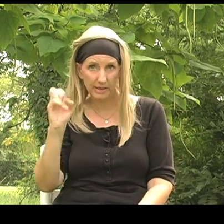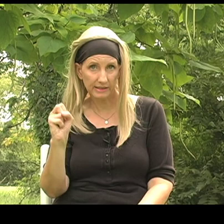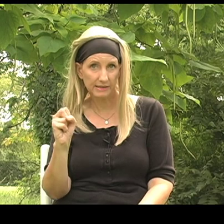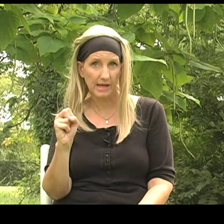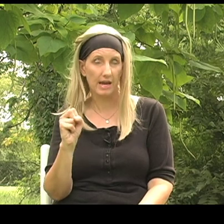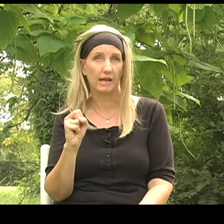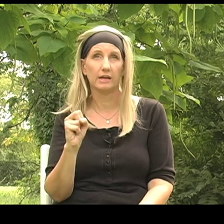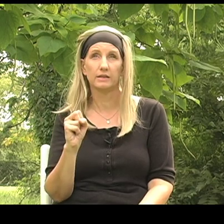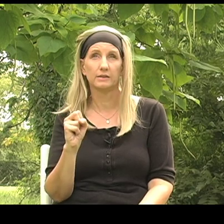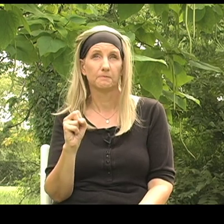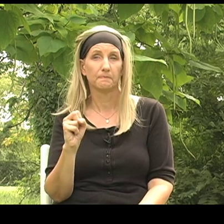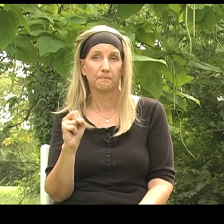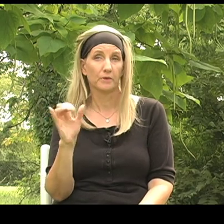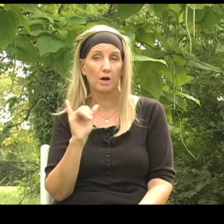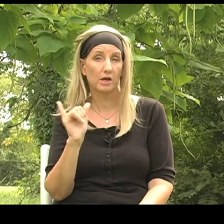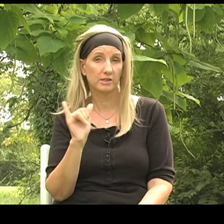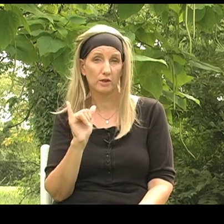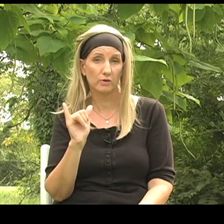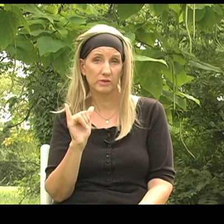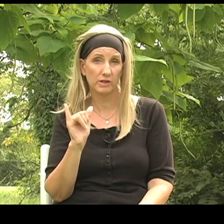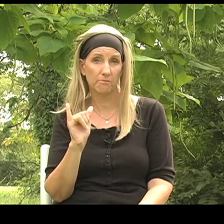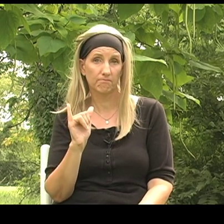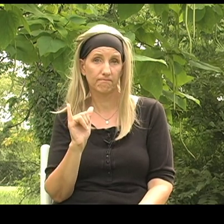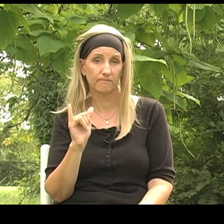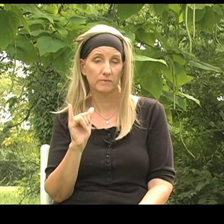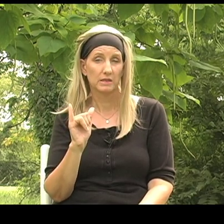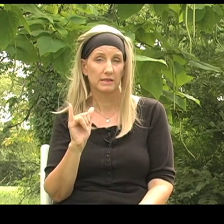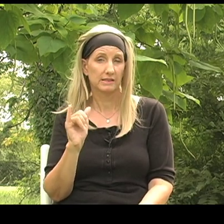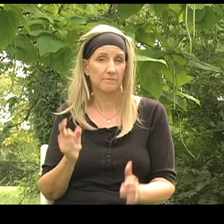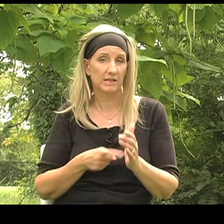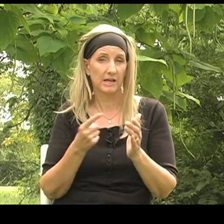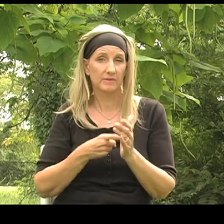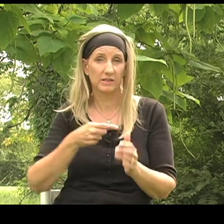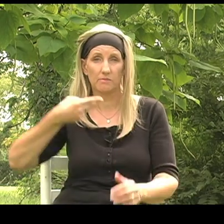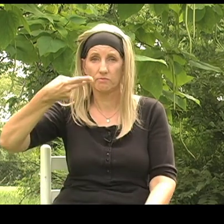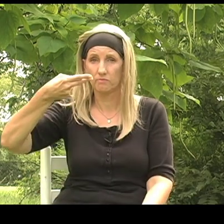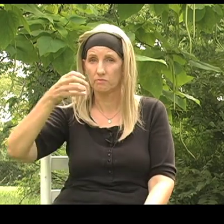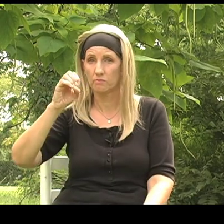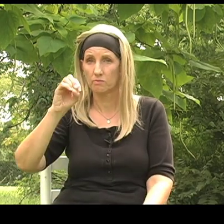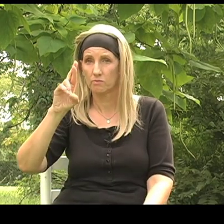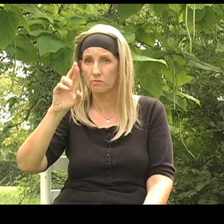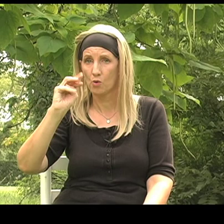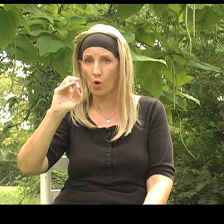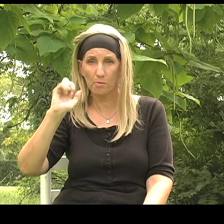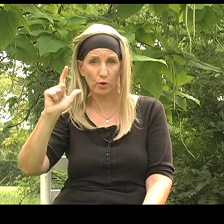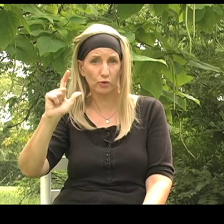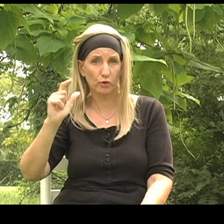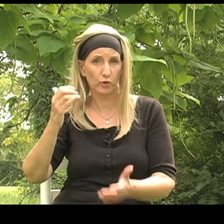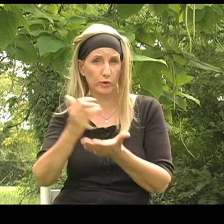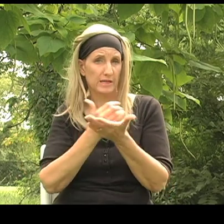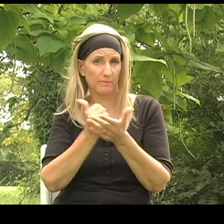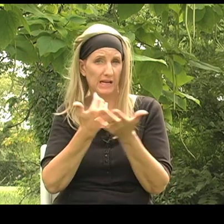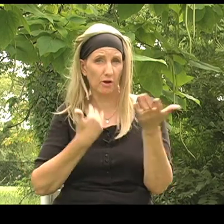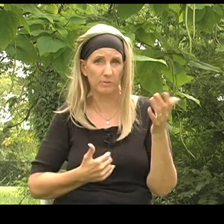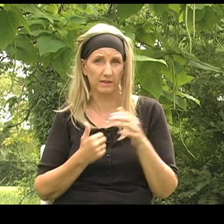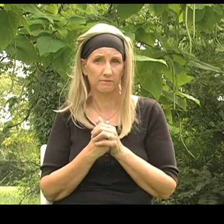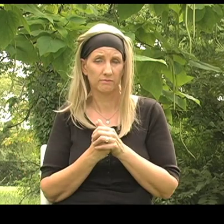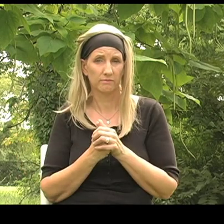supplements and also sometimes some hormonal cream to help me.